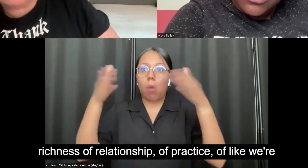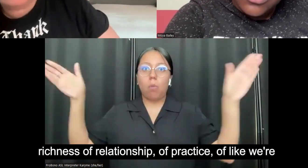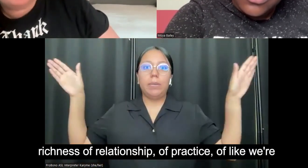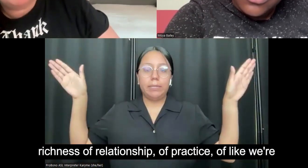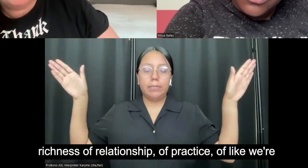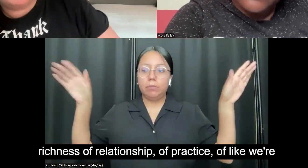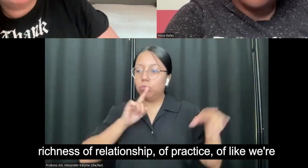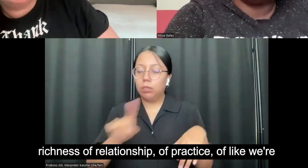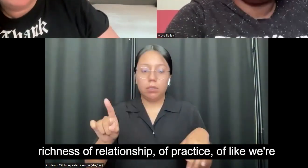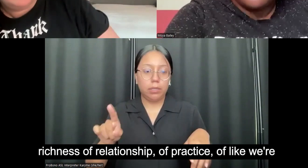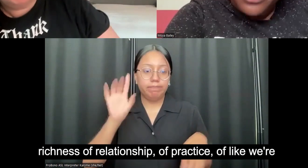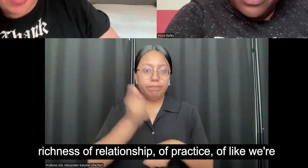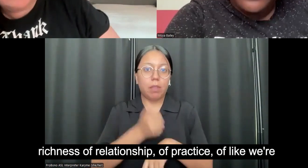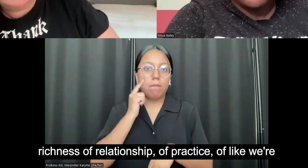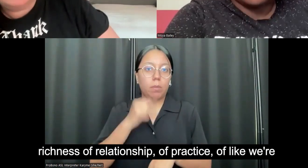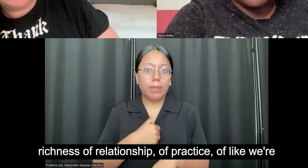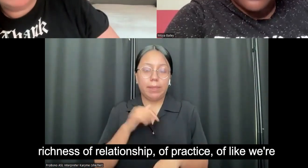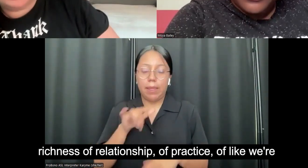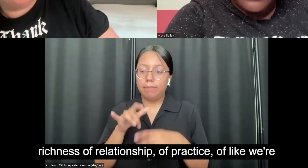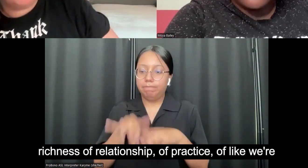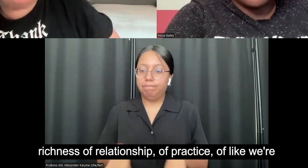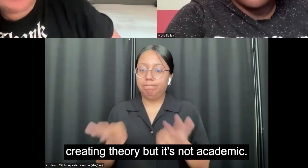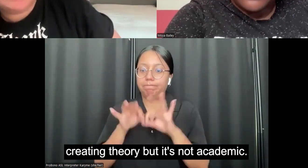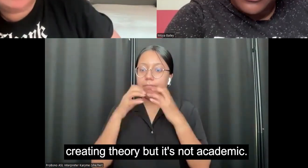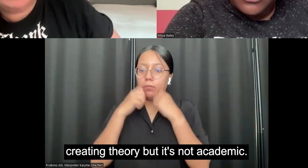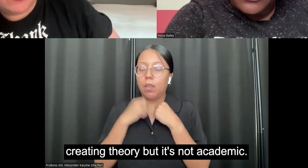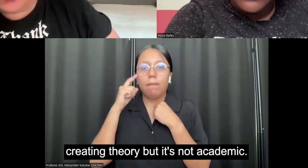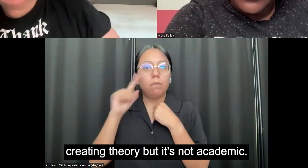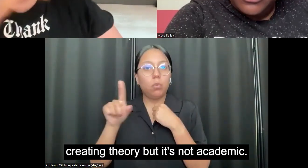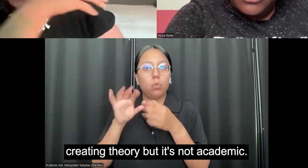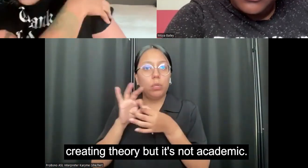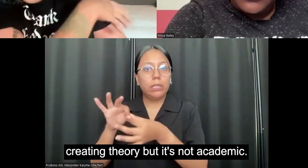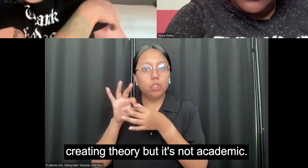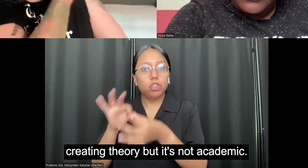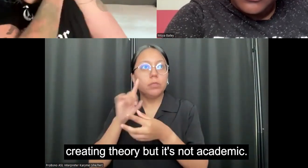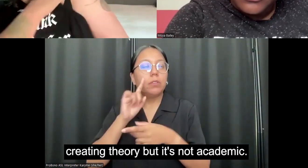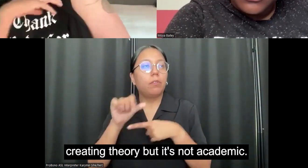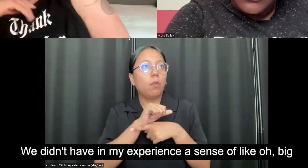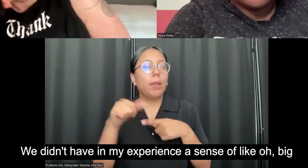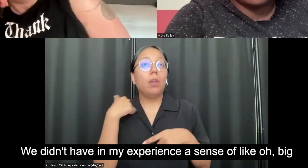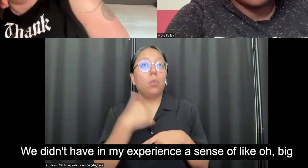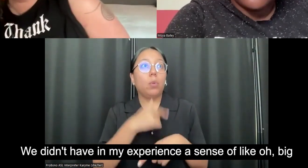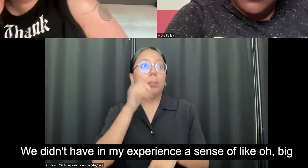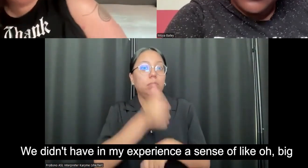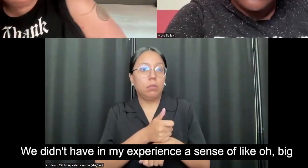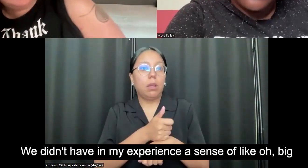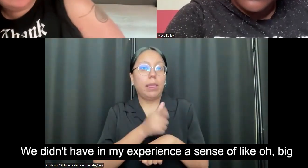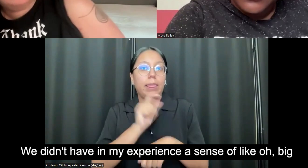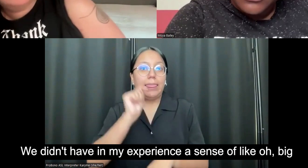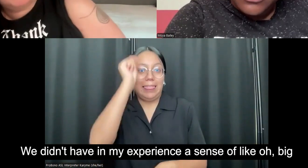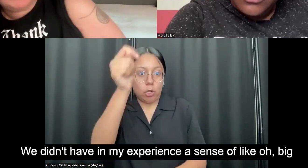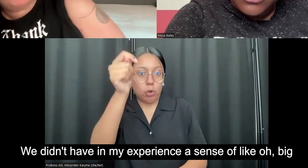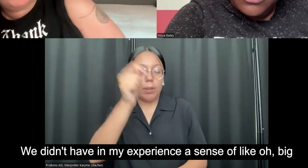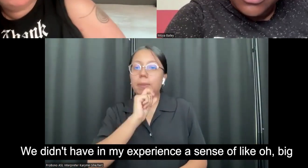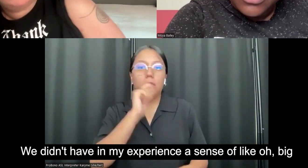of relationship, of practice, of like, we're creating theory, but it's not academic. And we didn't